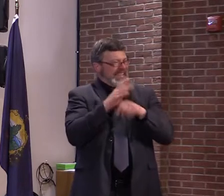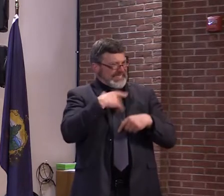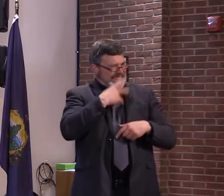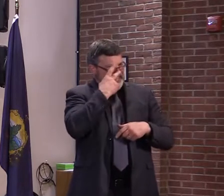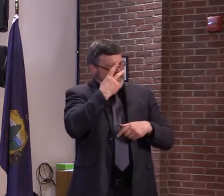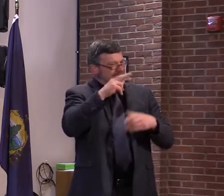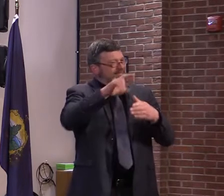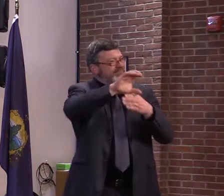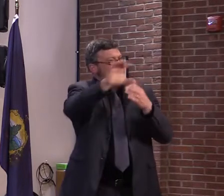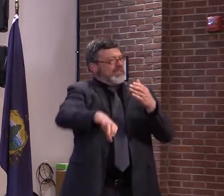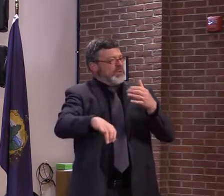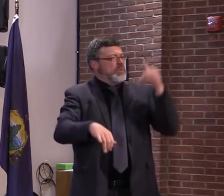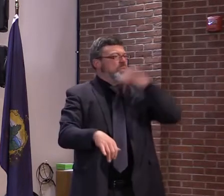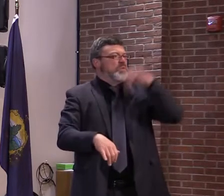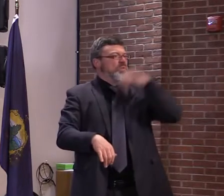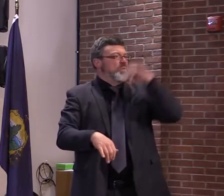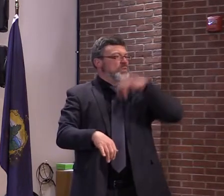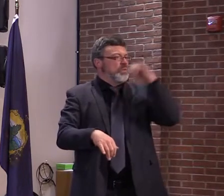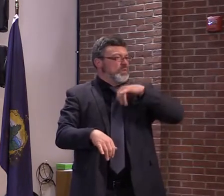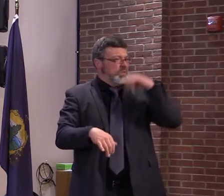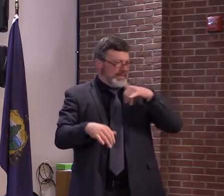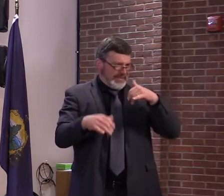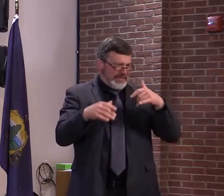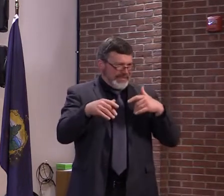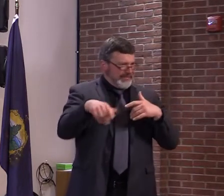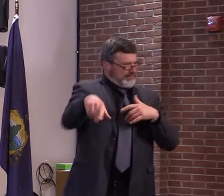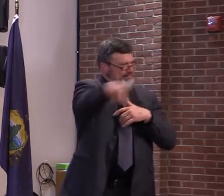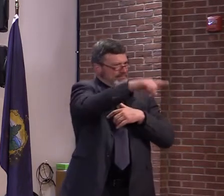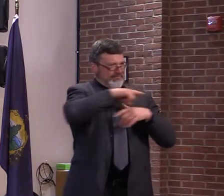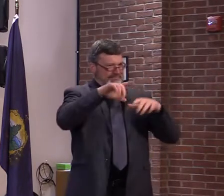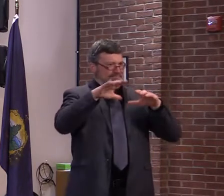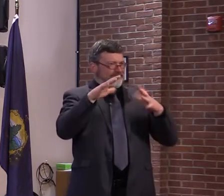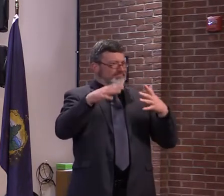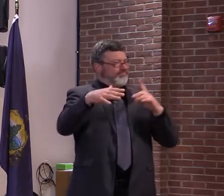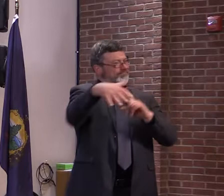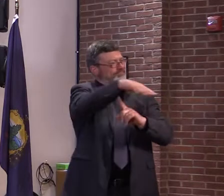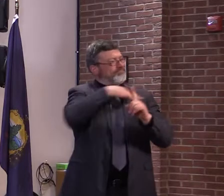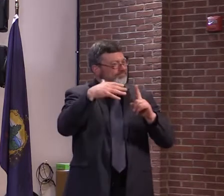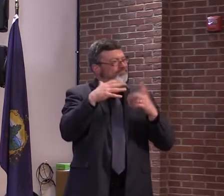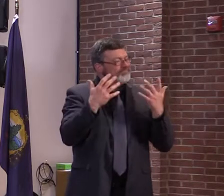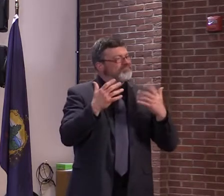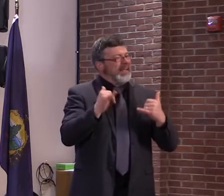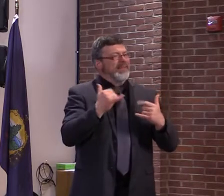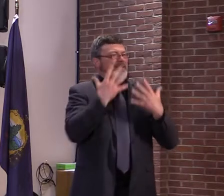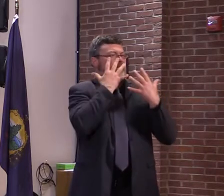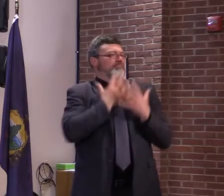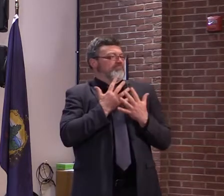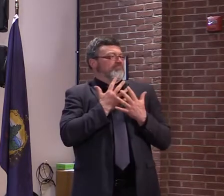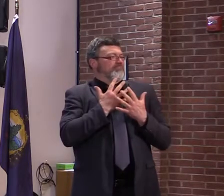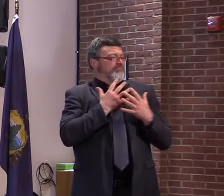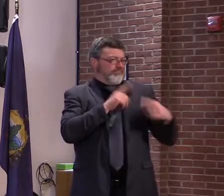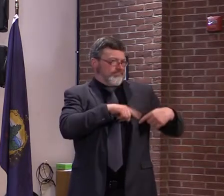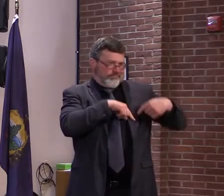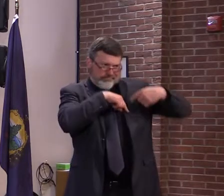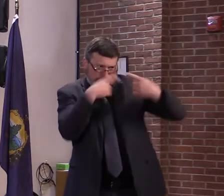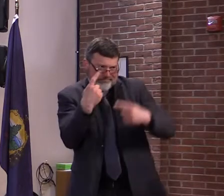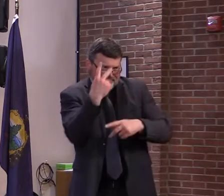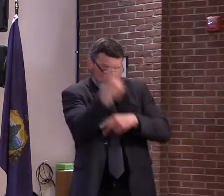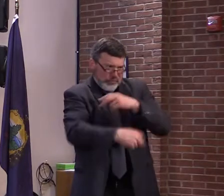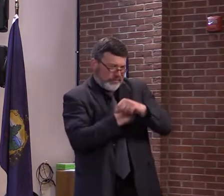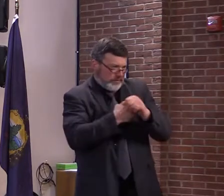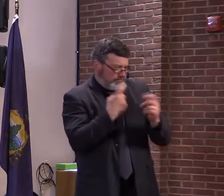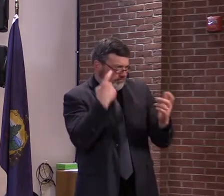lives and our health. And unfortunately, the data continues to show its negative effects on substance